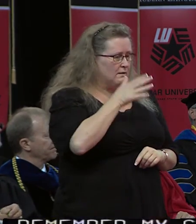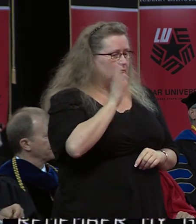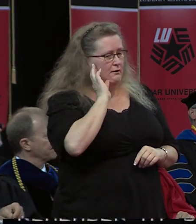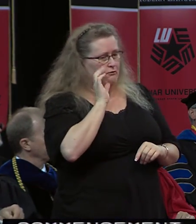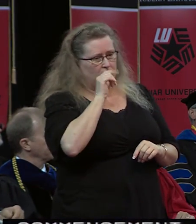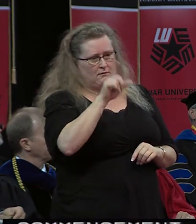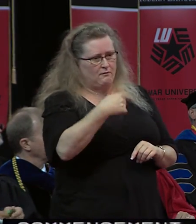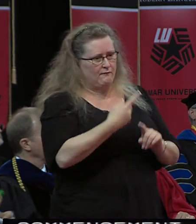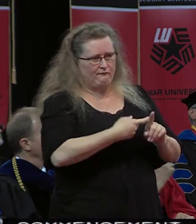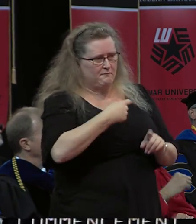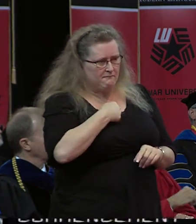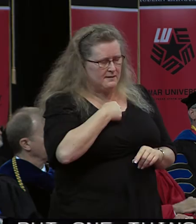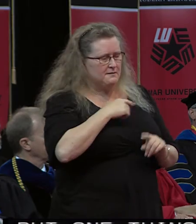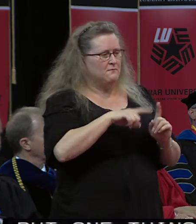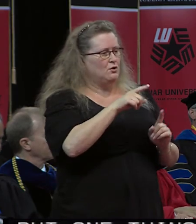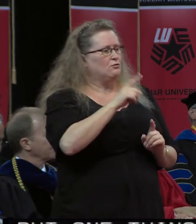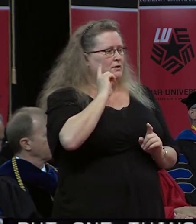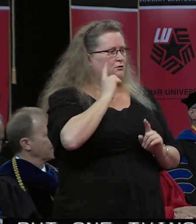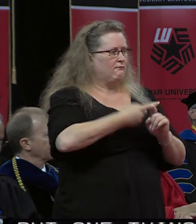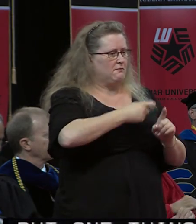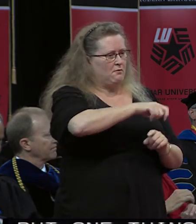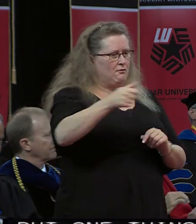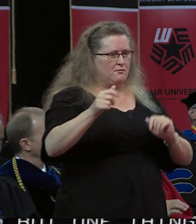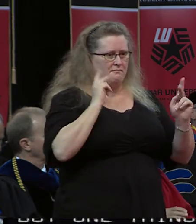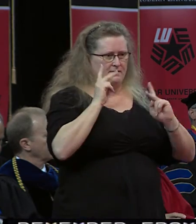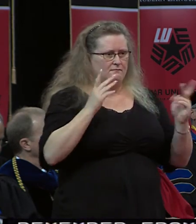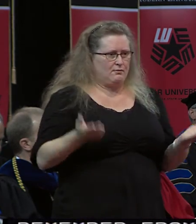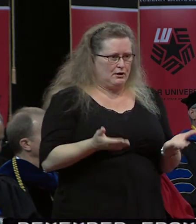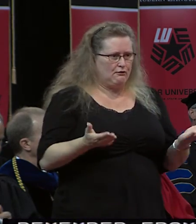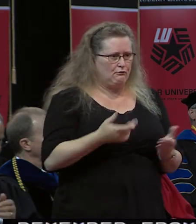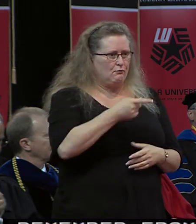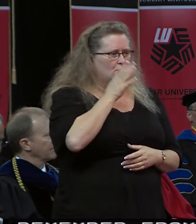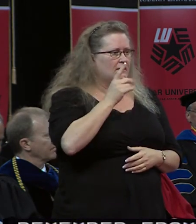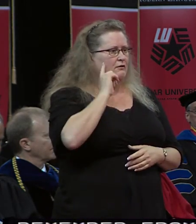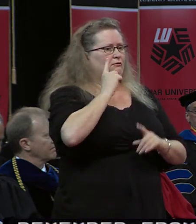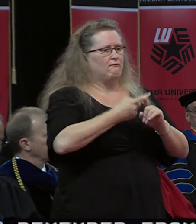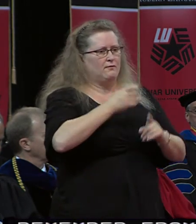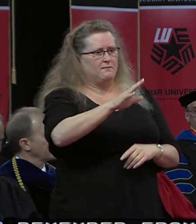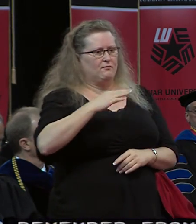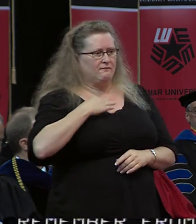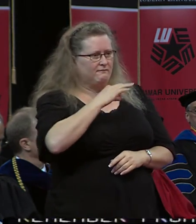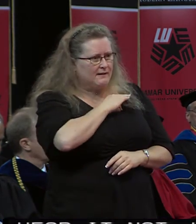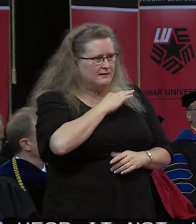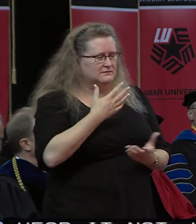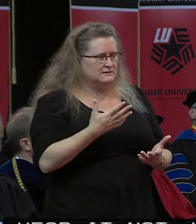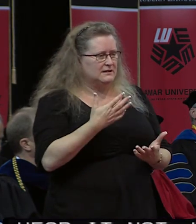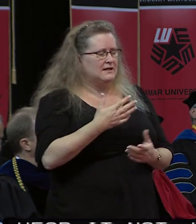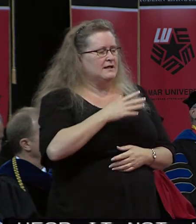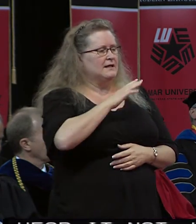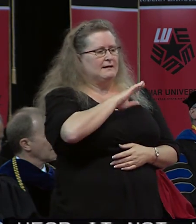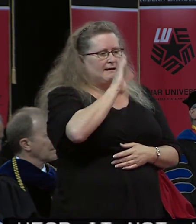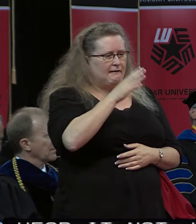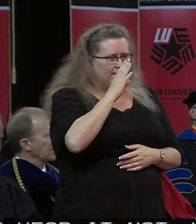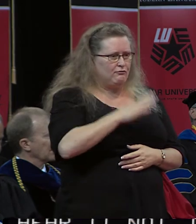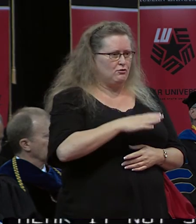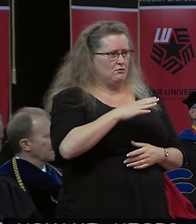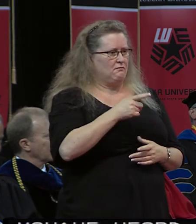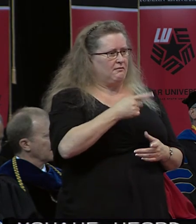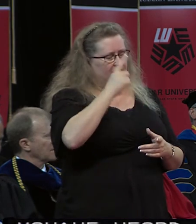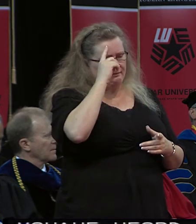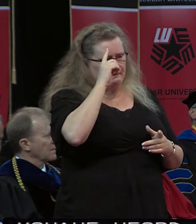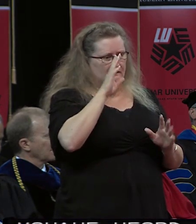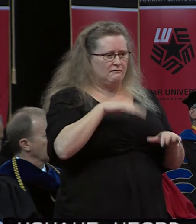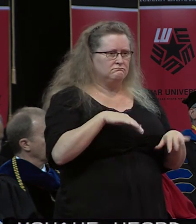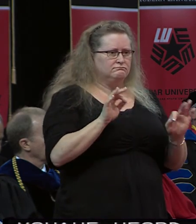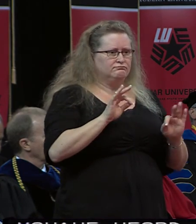you've already heard it from some of the people up here, you're going to hear it from your faculty. Never, never underestimate the gift